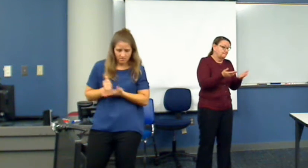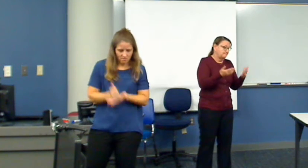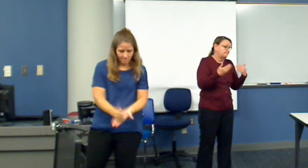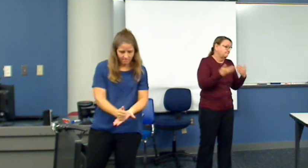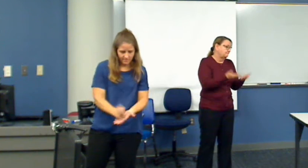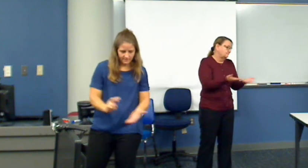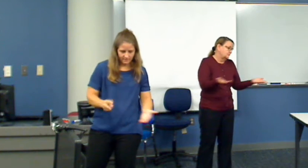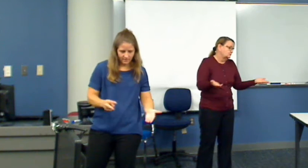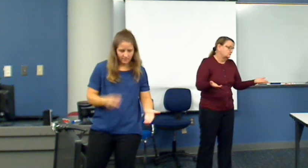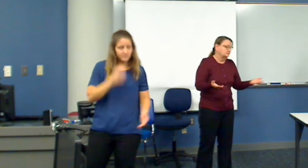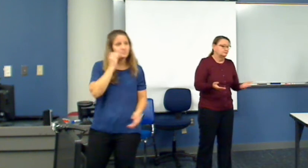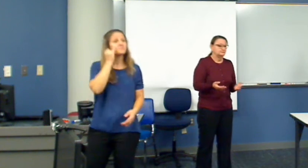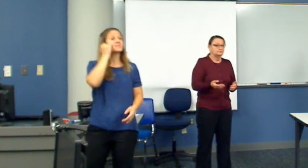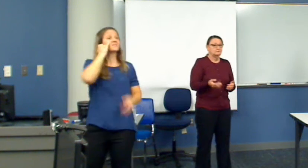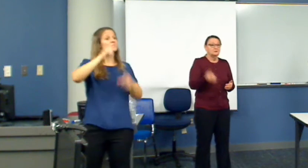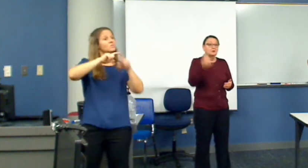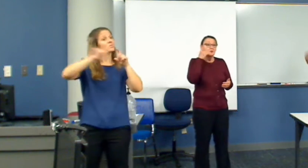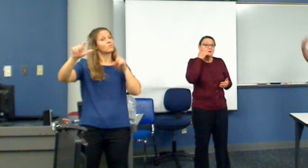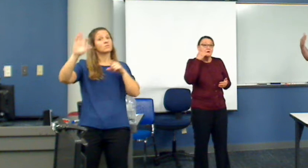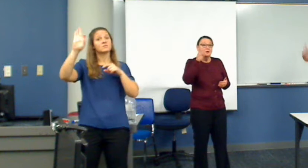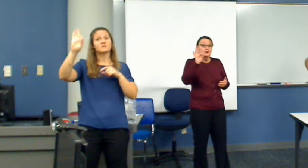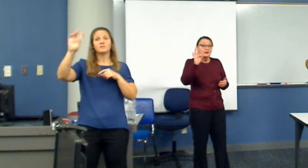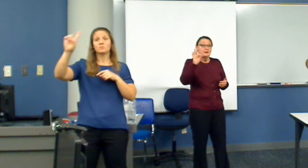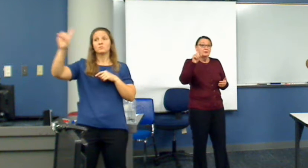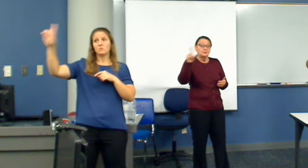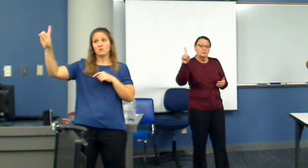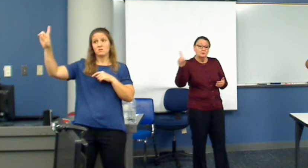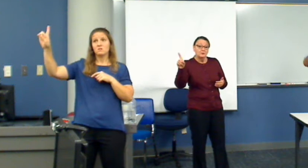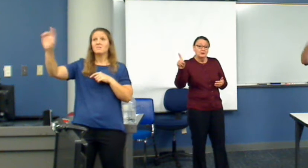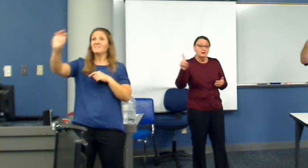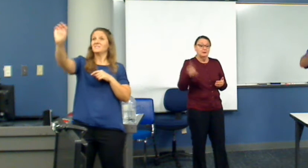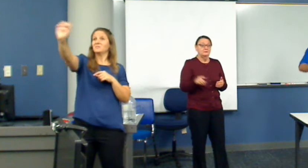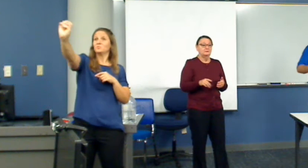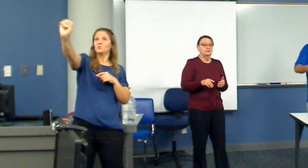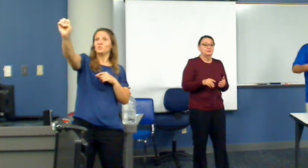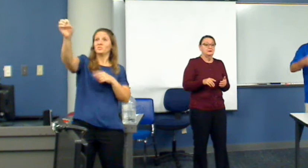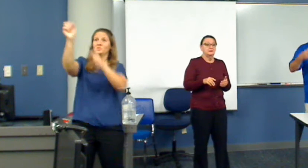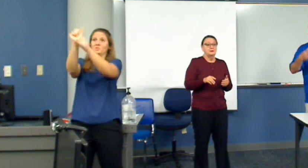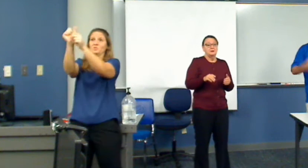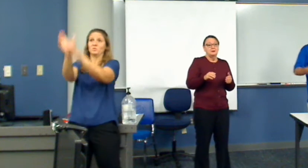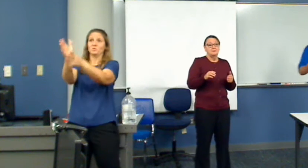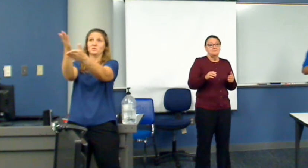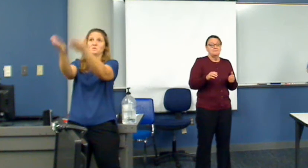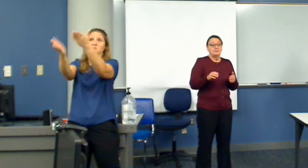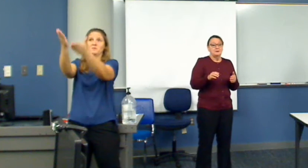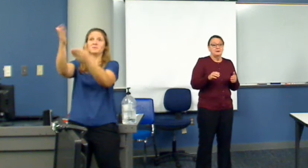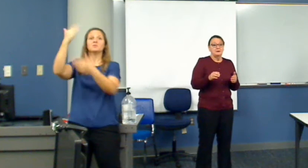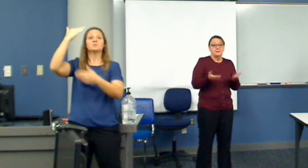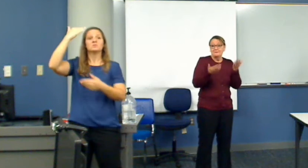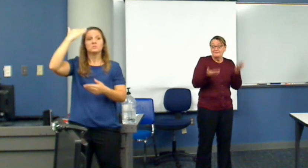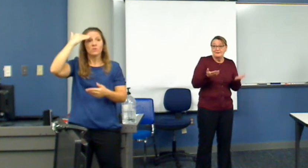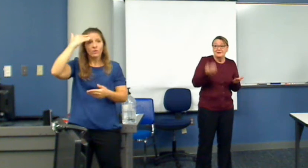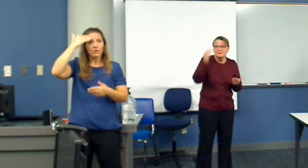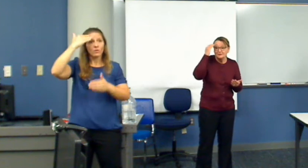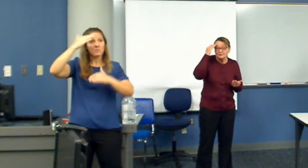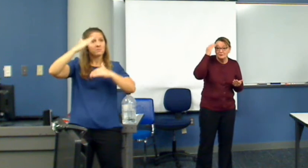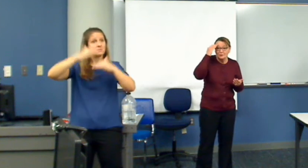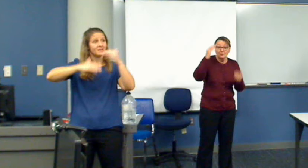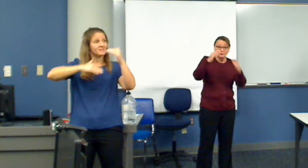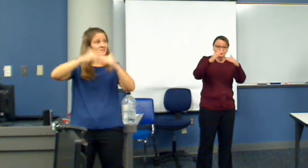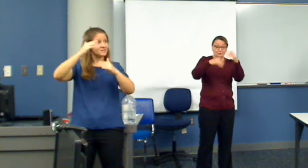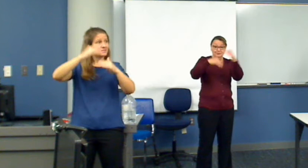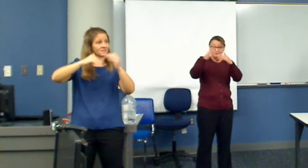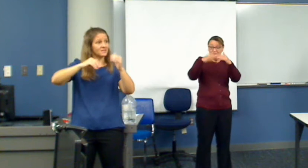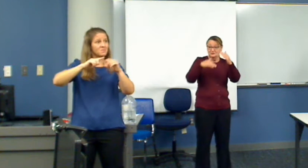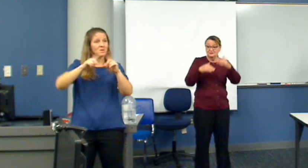dispatch may know the building that we're in. They'll know that it's TCC. They may know the building, but they may not know the room. So I could